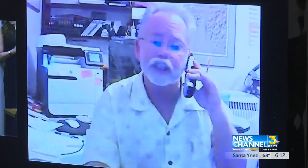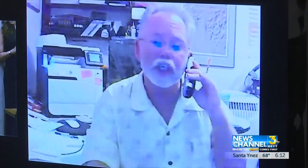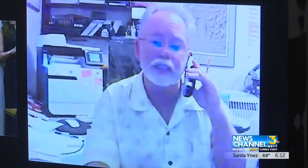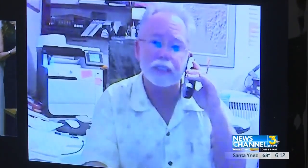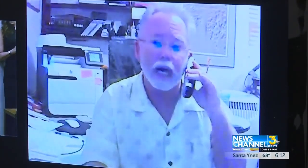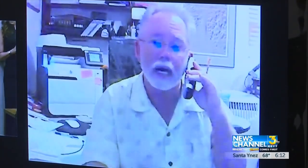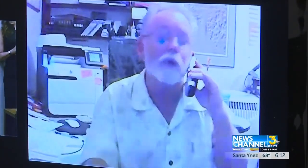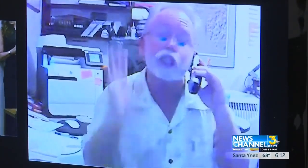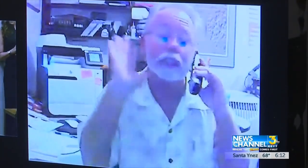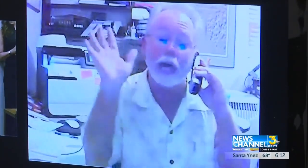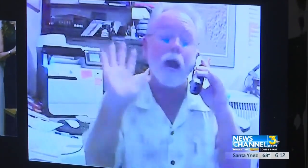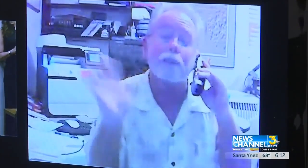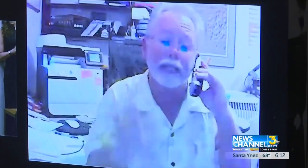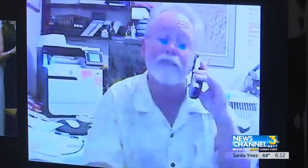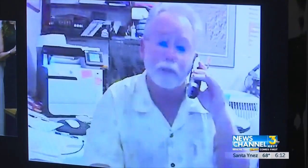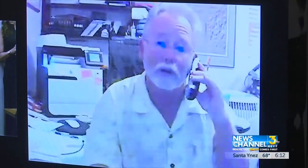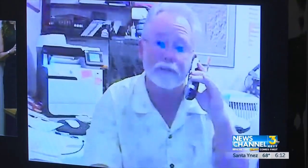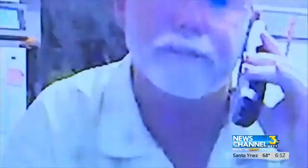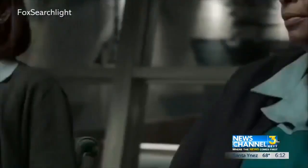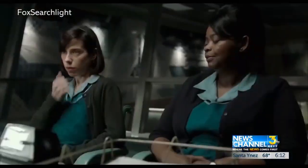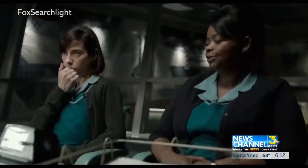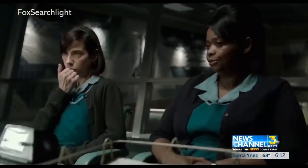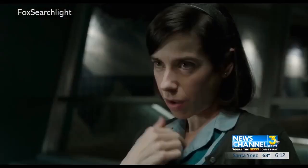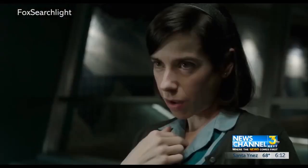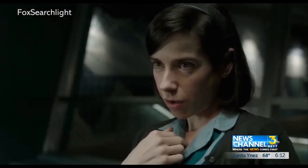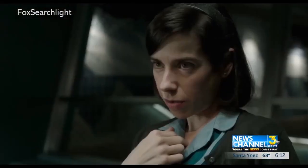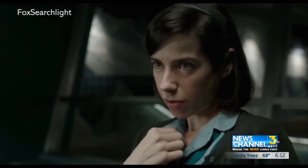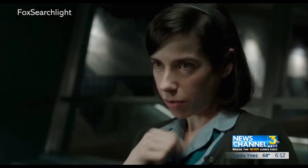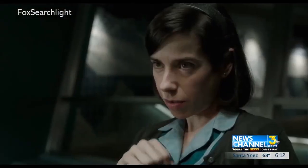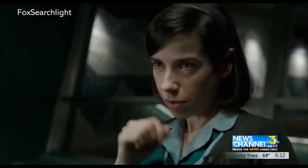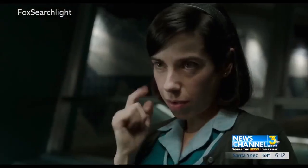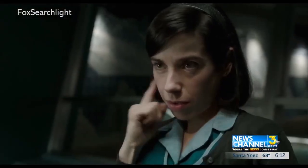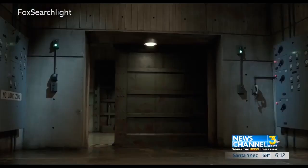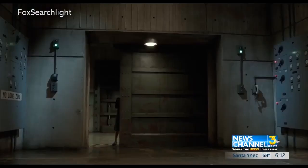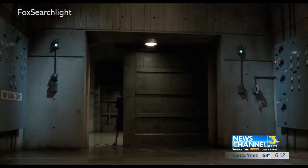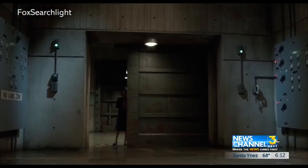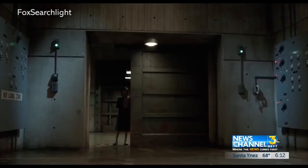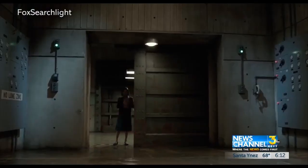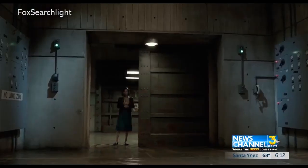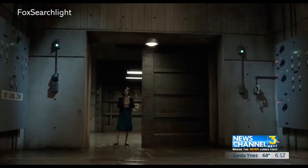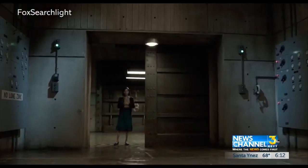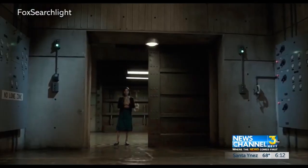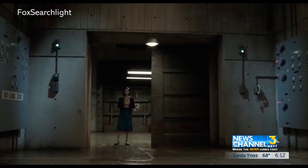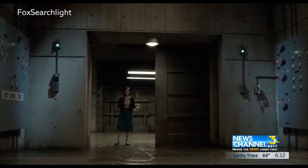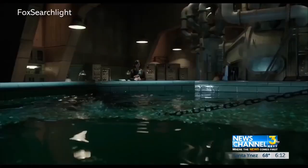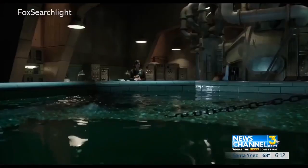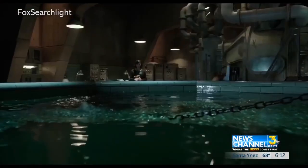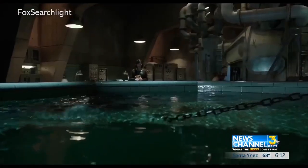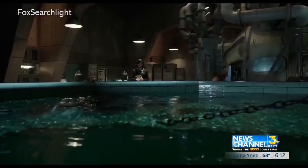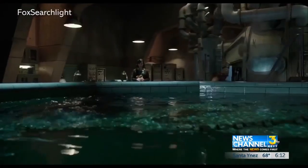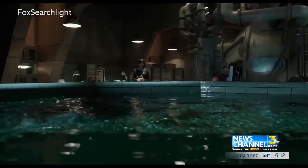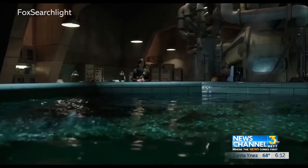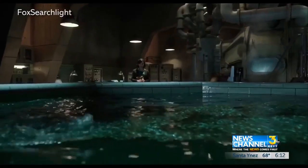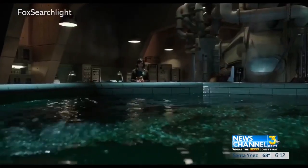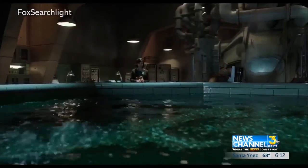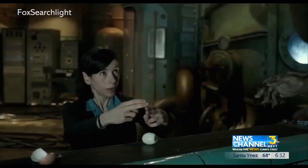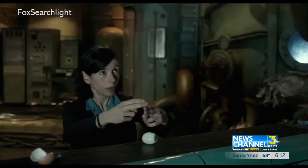was just unbelievable. Mute, sir. She can hear you. Signing is becoming more mainstream. It's